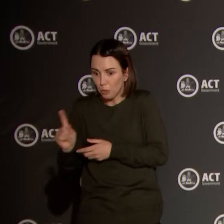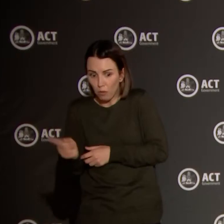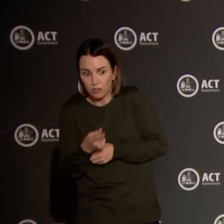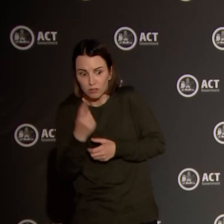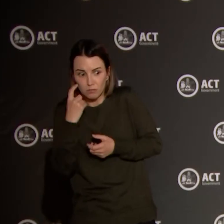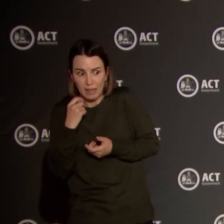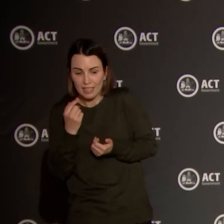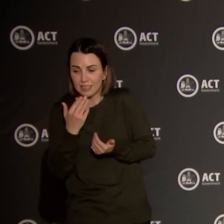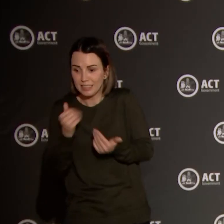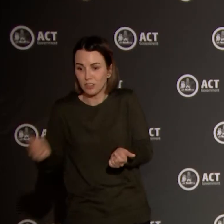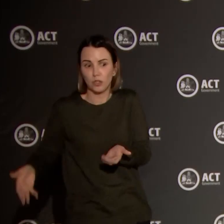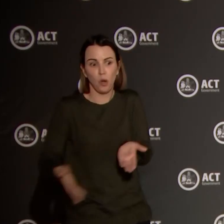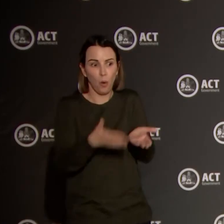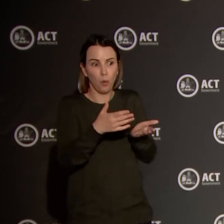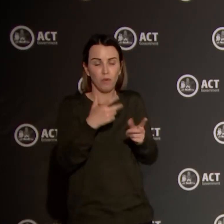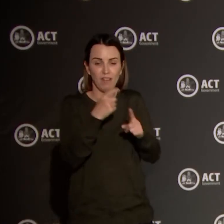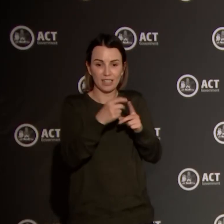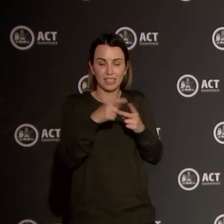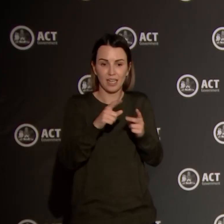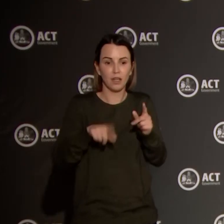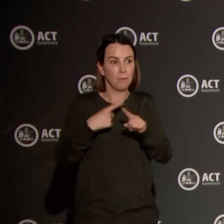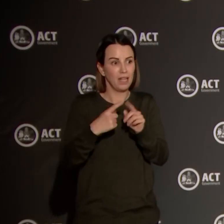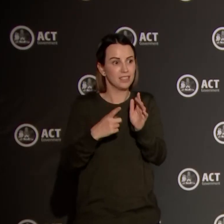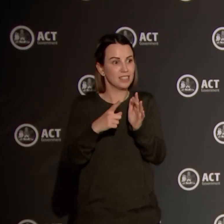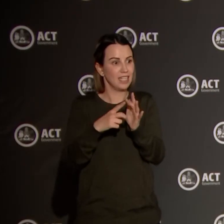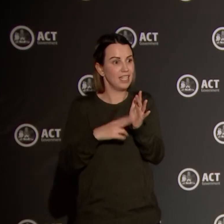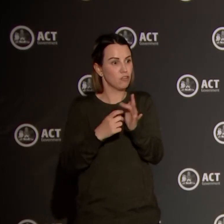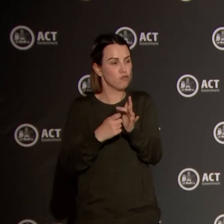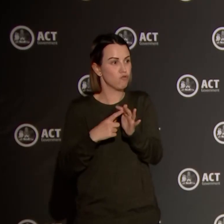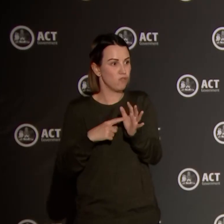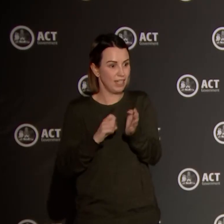schools. But these numbers still sit behind the wider